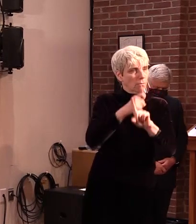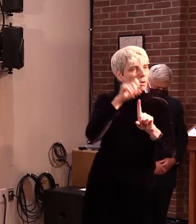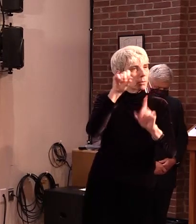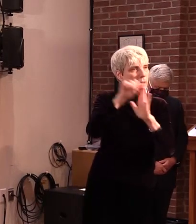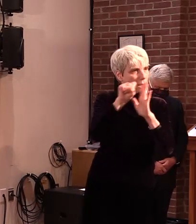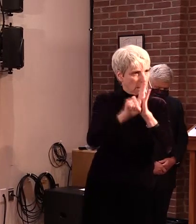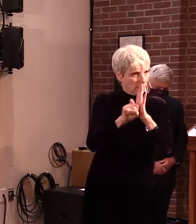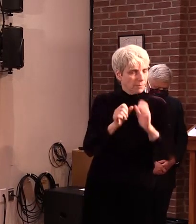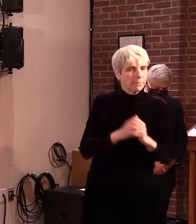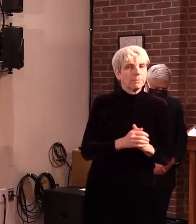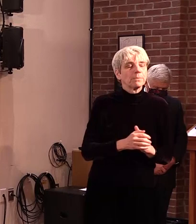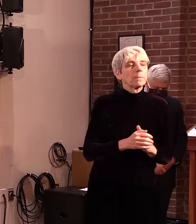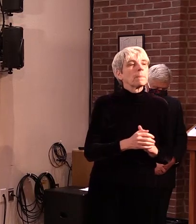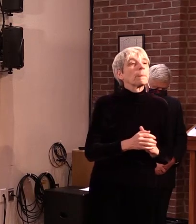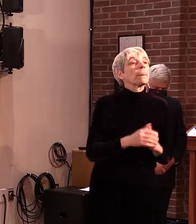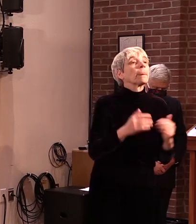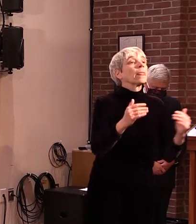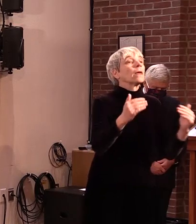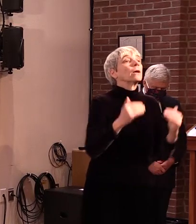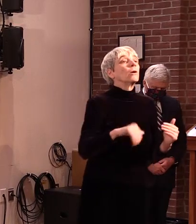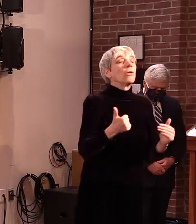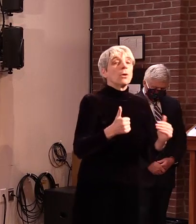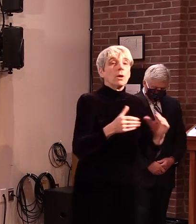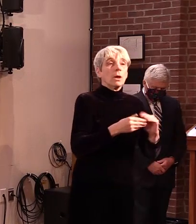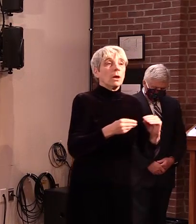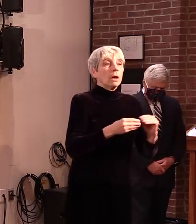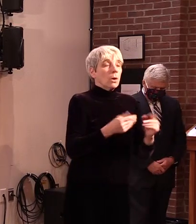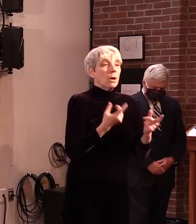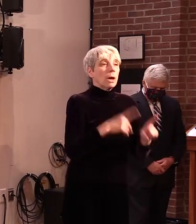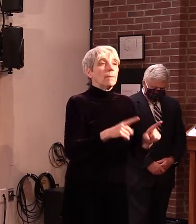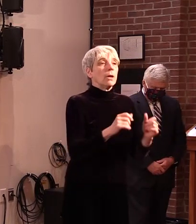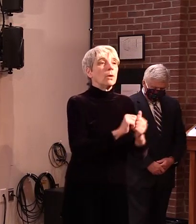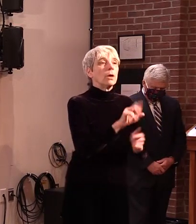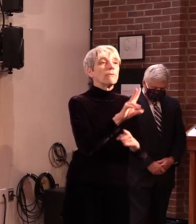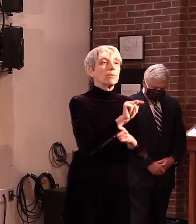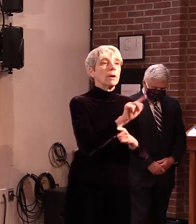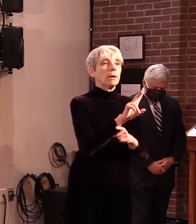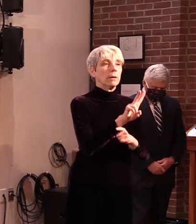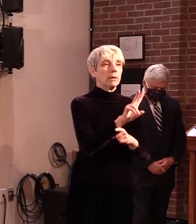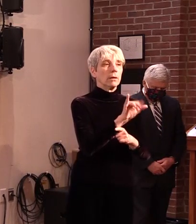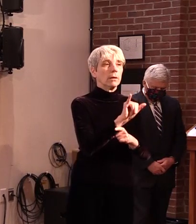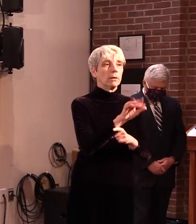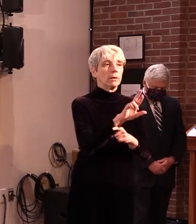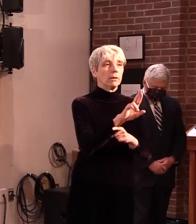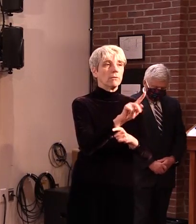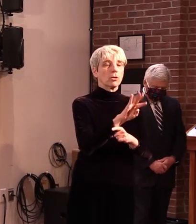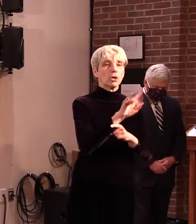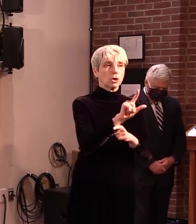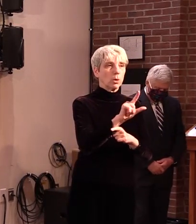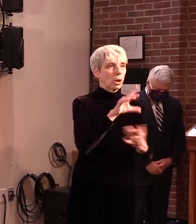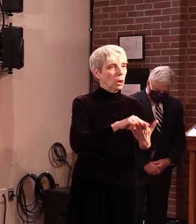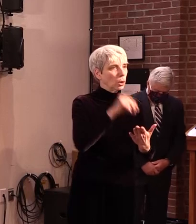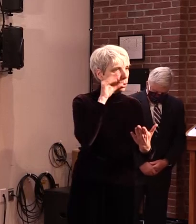I thought I'd also provide a quick update on our work through the Vermont Virtual Learning Cooperative, or what we call VTVLC.